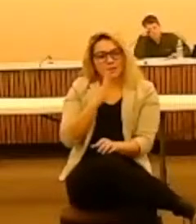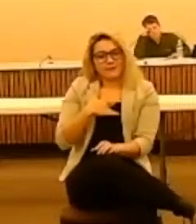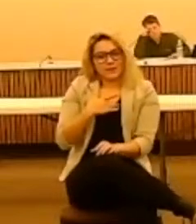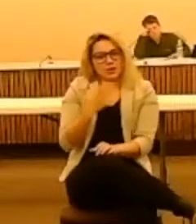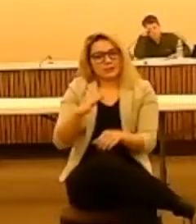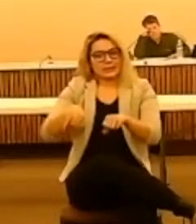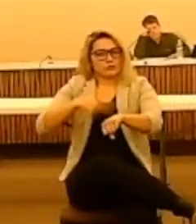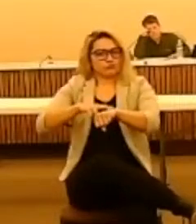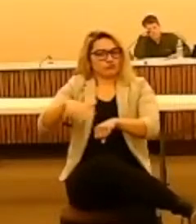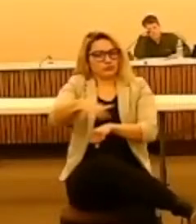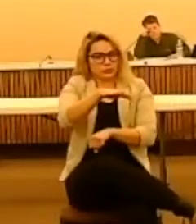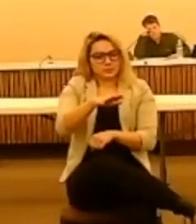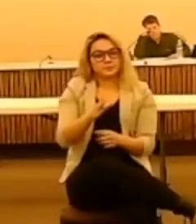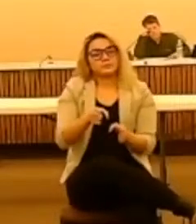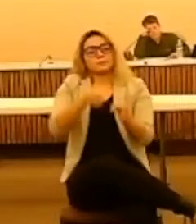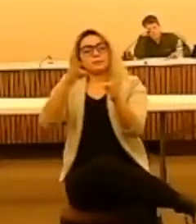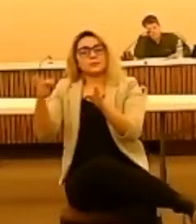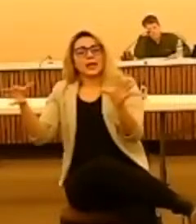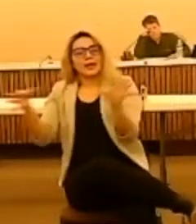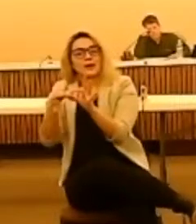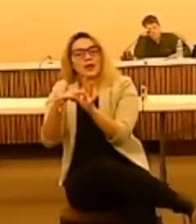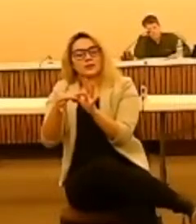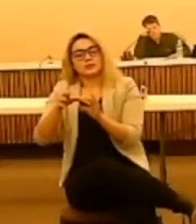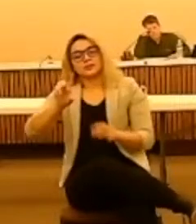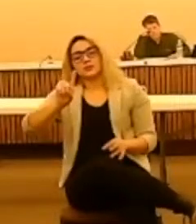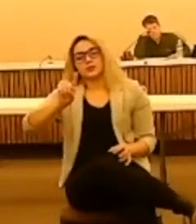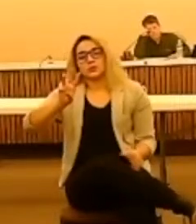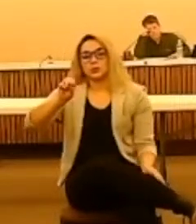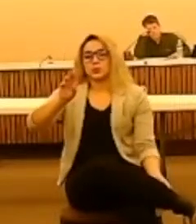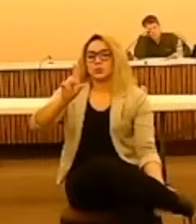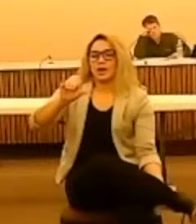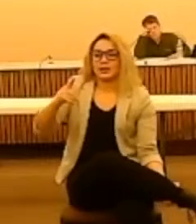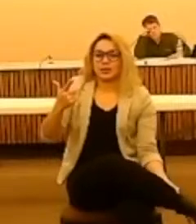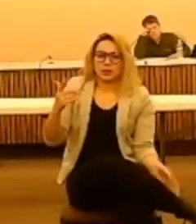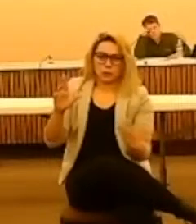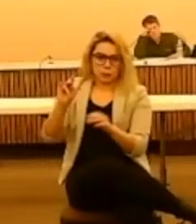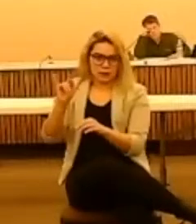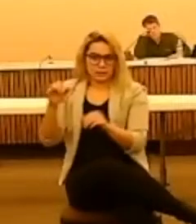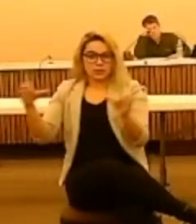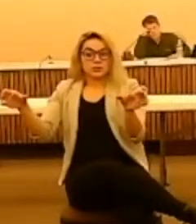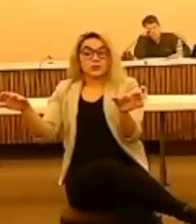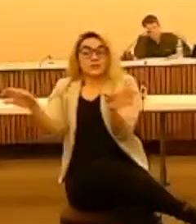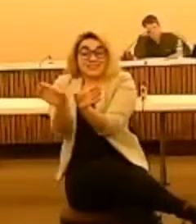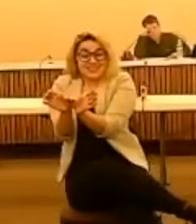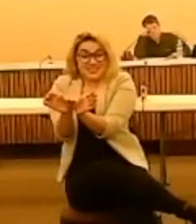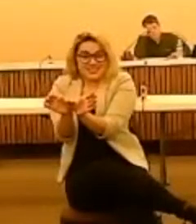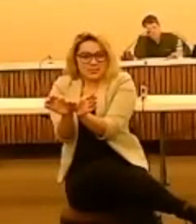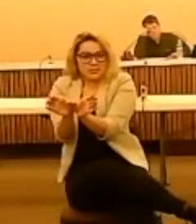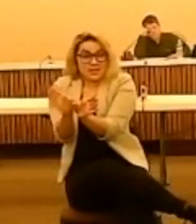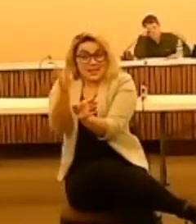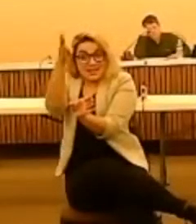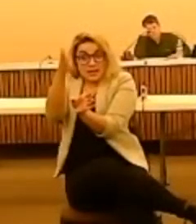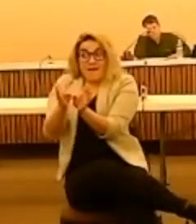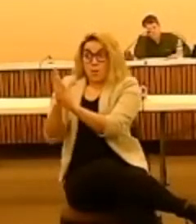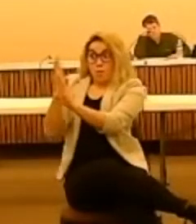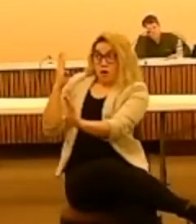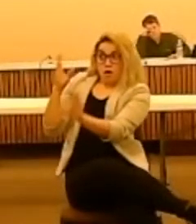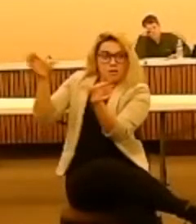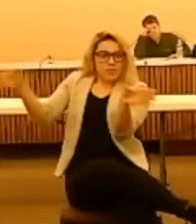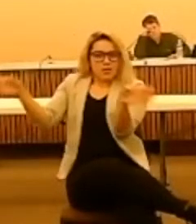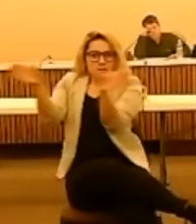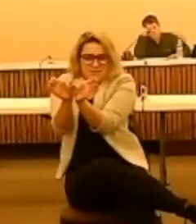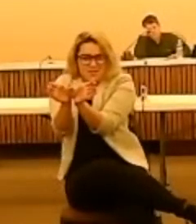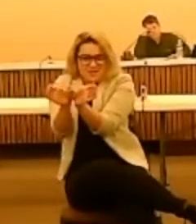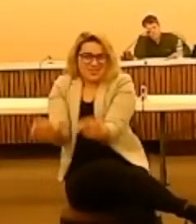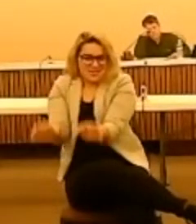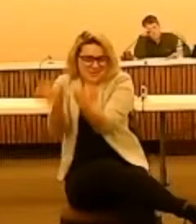connected dwelling units, but they're for sale and have a common property line separating the 2 units. And then lastly,